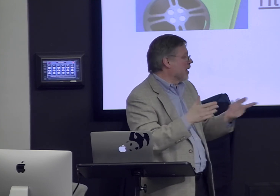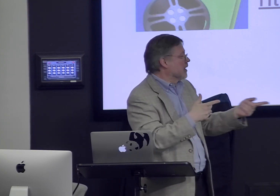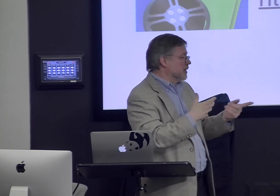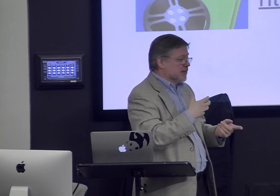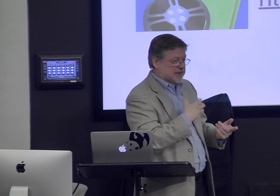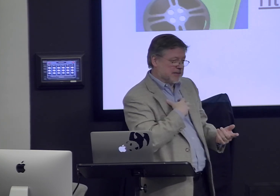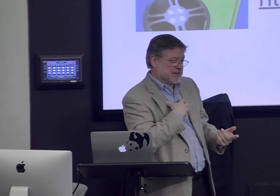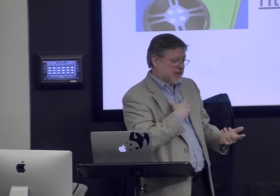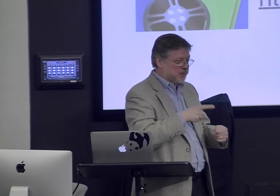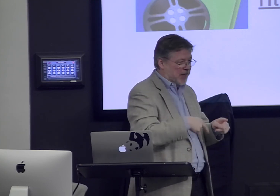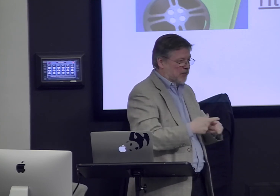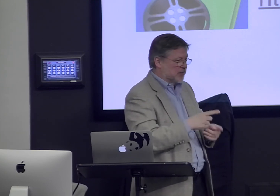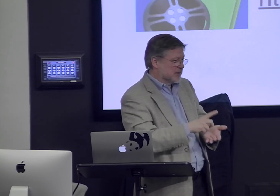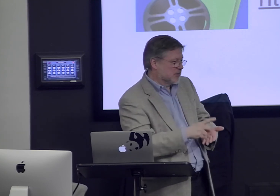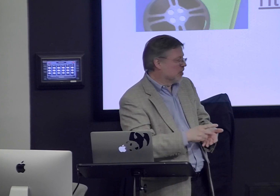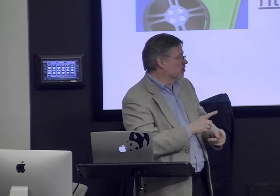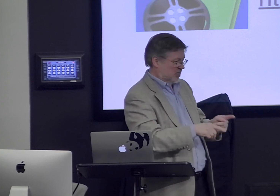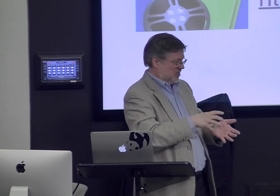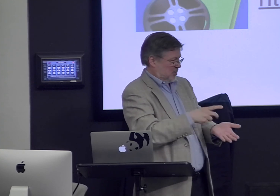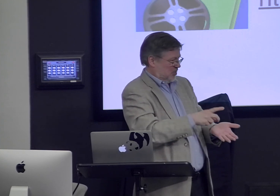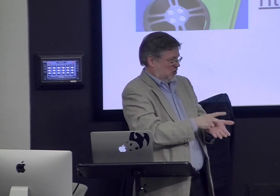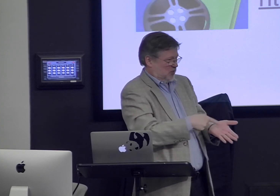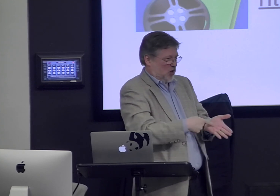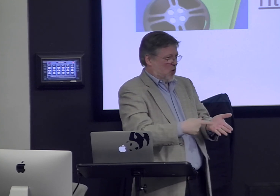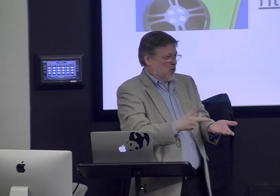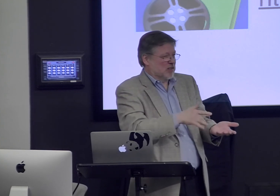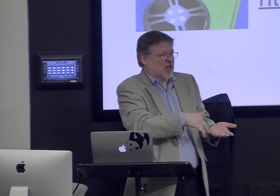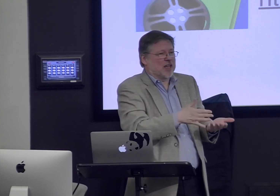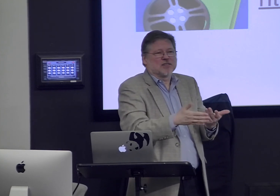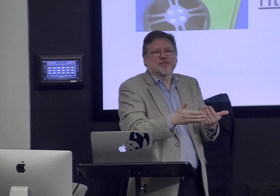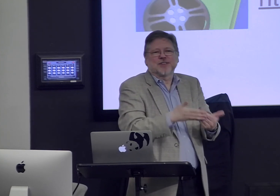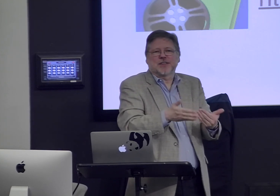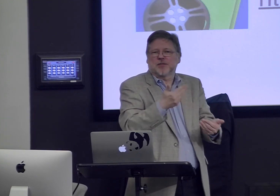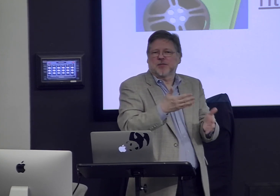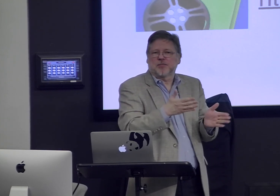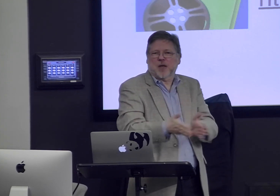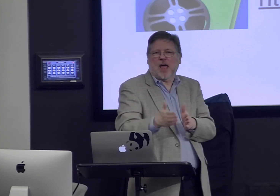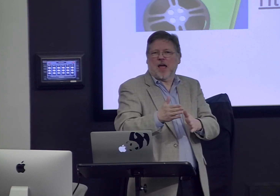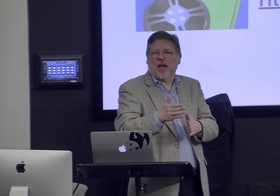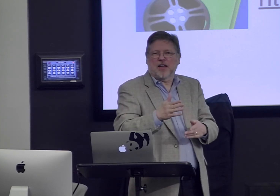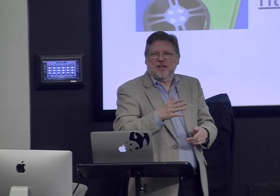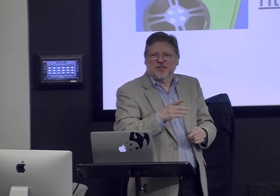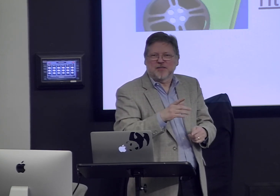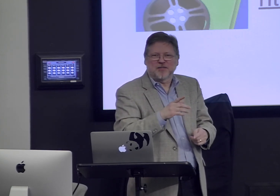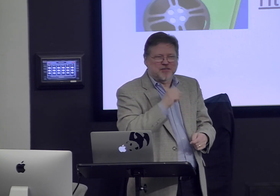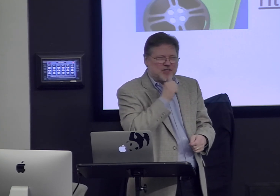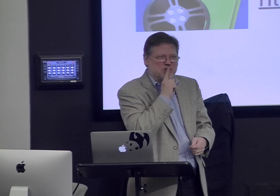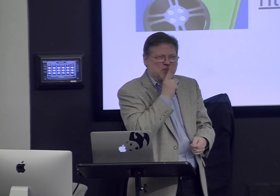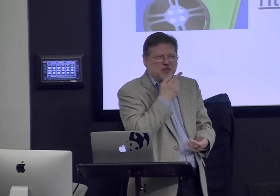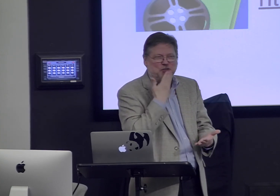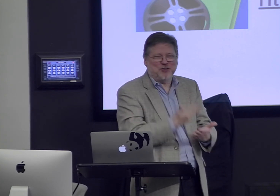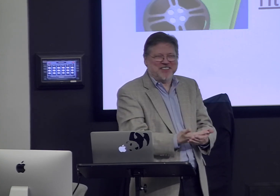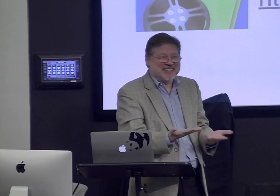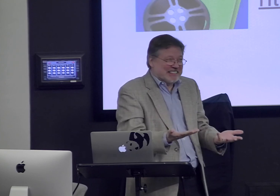certain dialects and devaluing others, creating competition among dialects. So I think that the creation